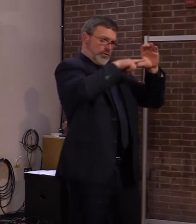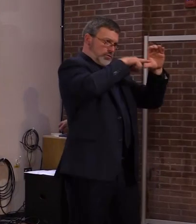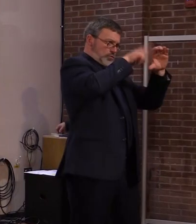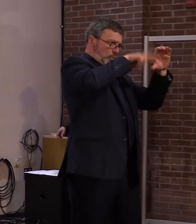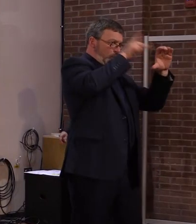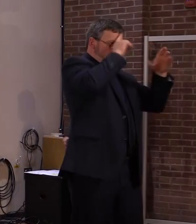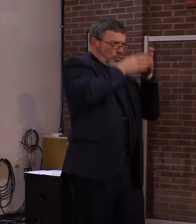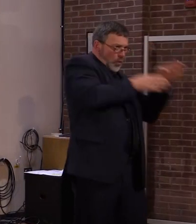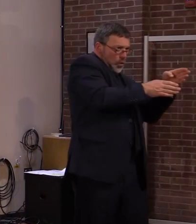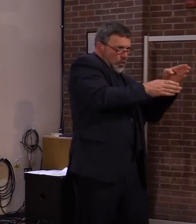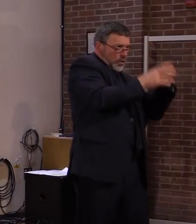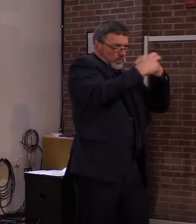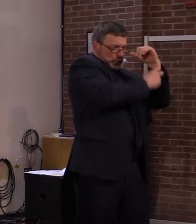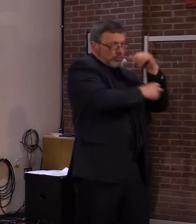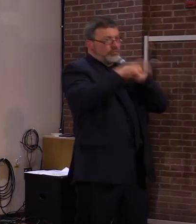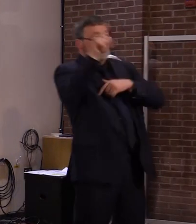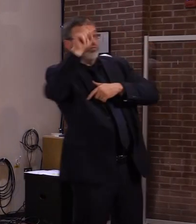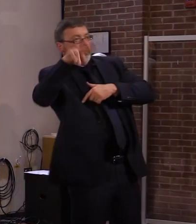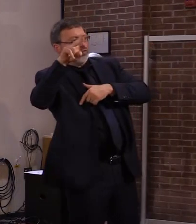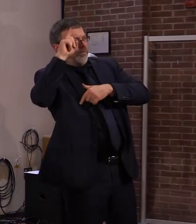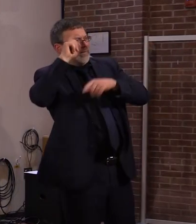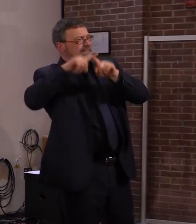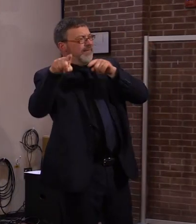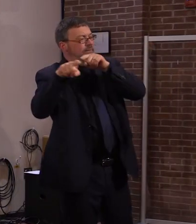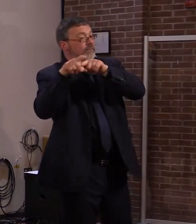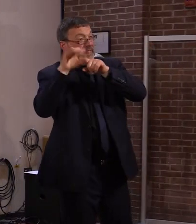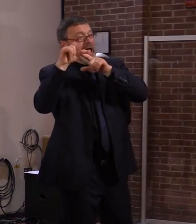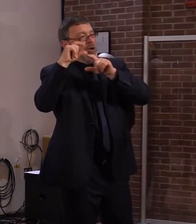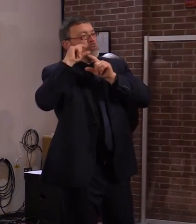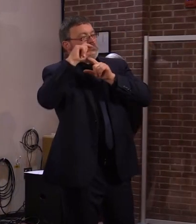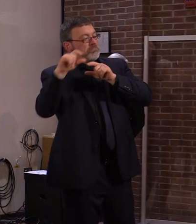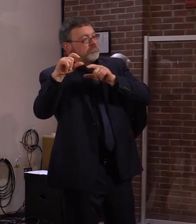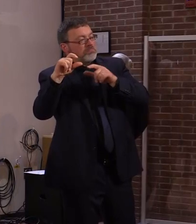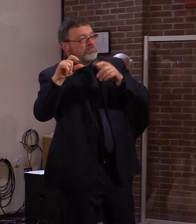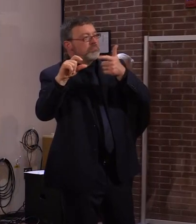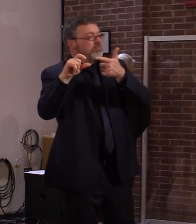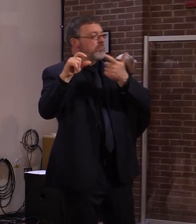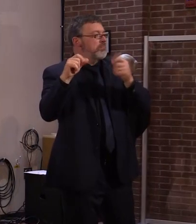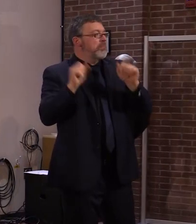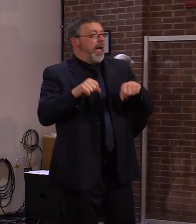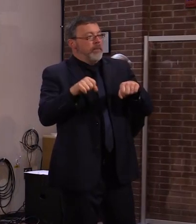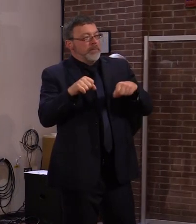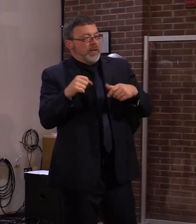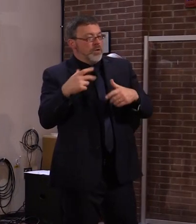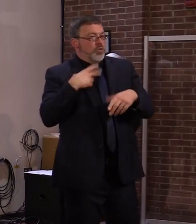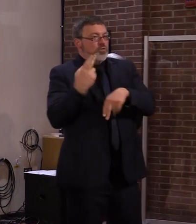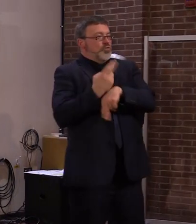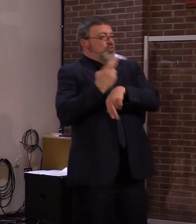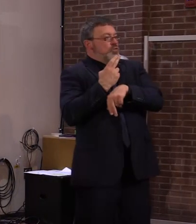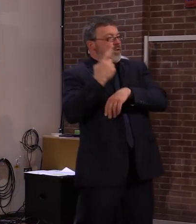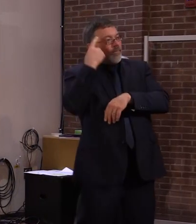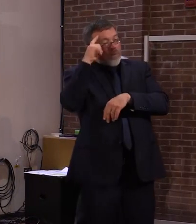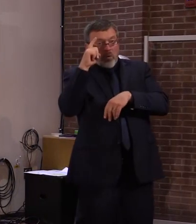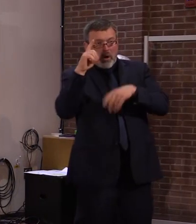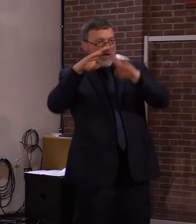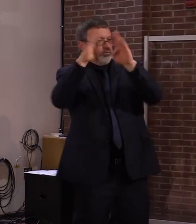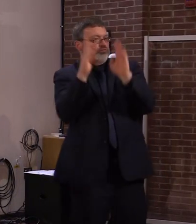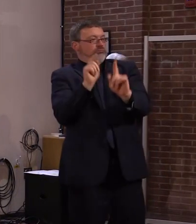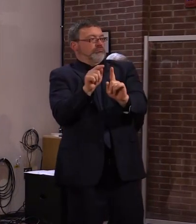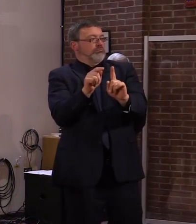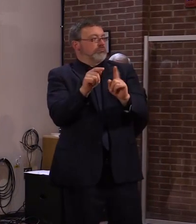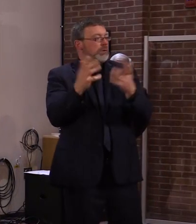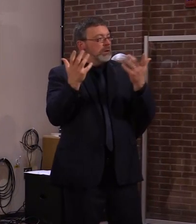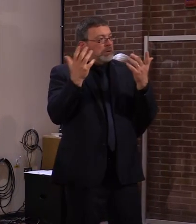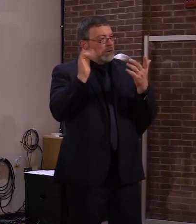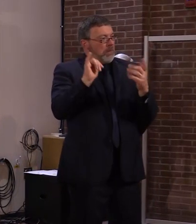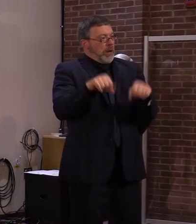be, maybe we need to double down on some of that, because we're going to be able to have is some money